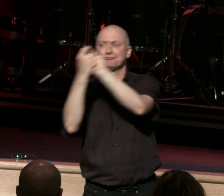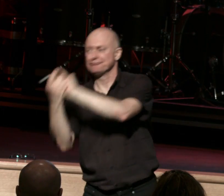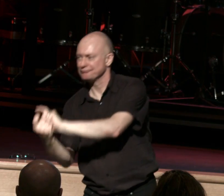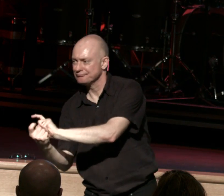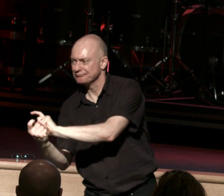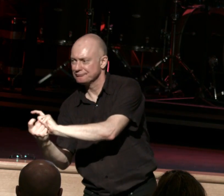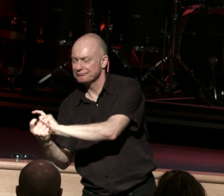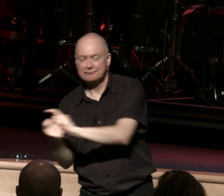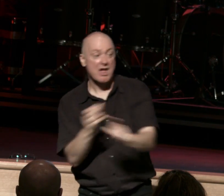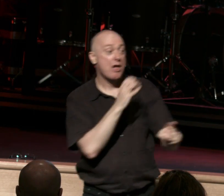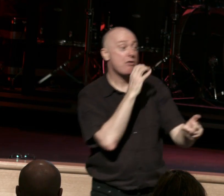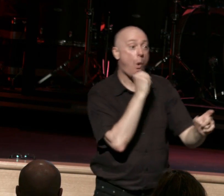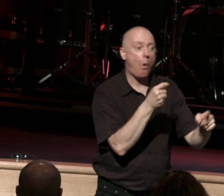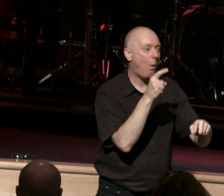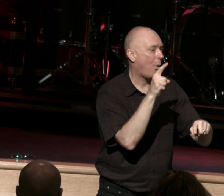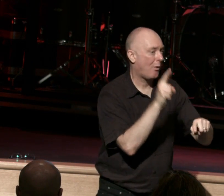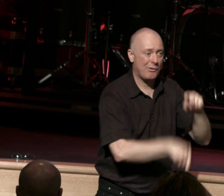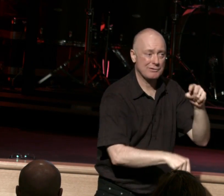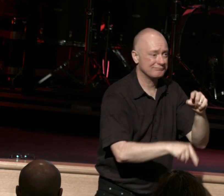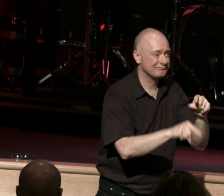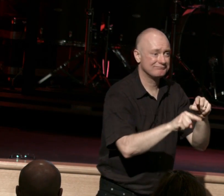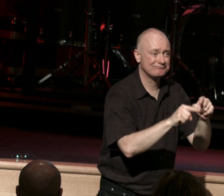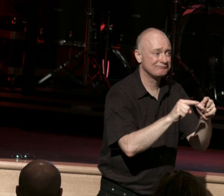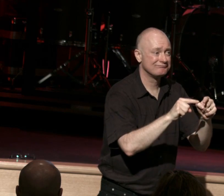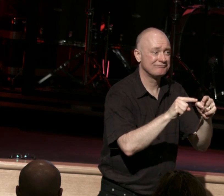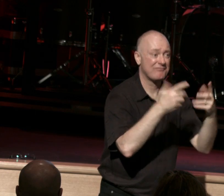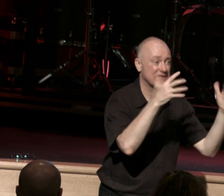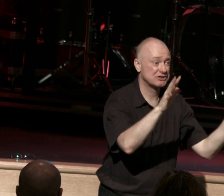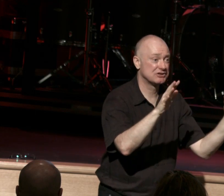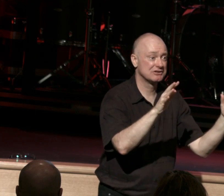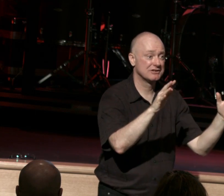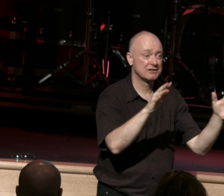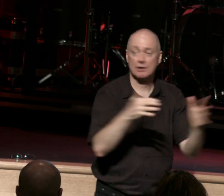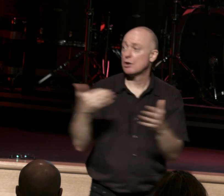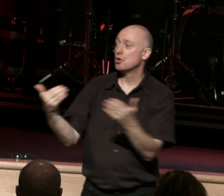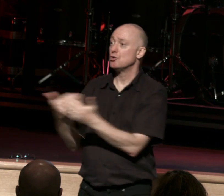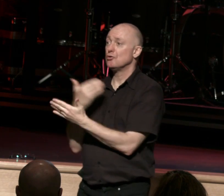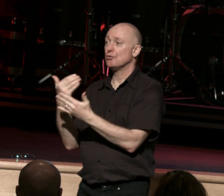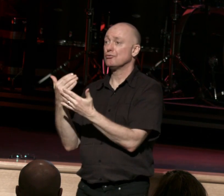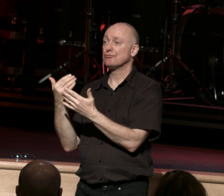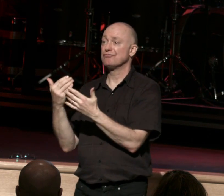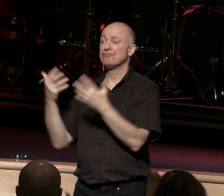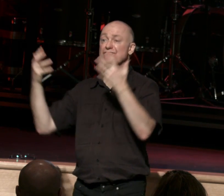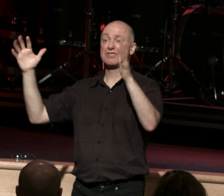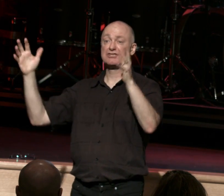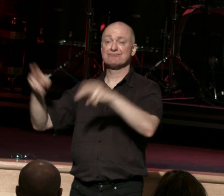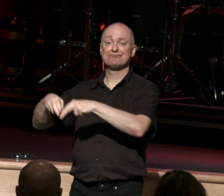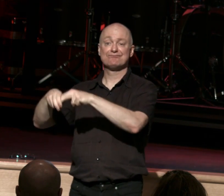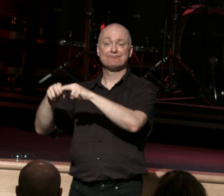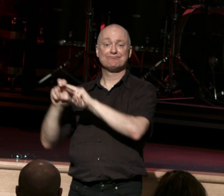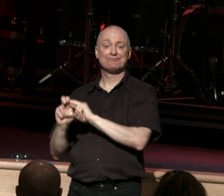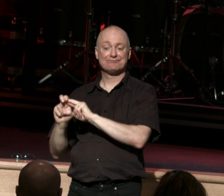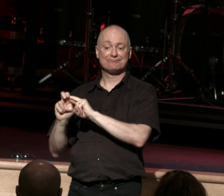the transition is being made there, what the old could not do, and what is accomplished within the new as well.